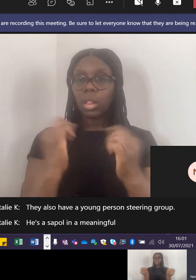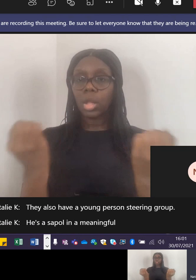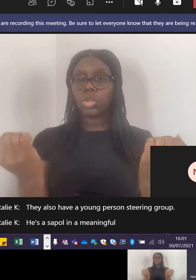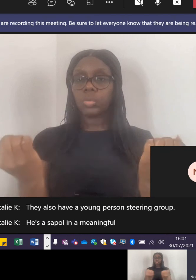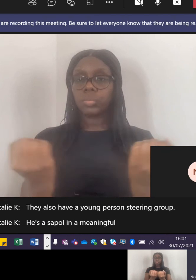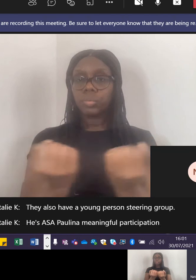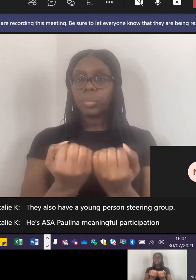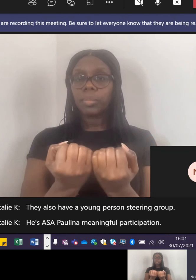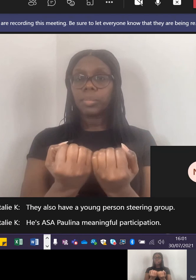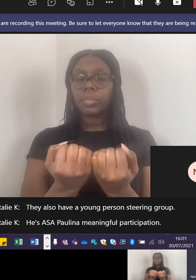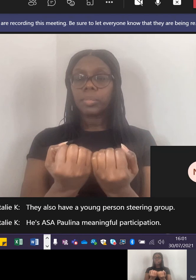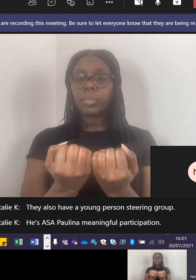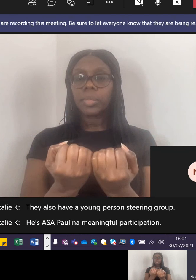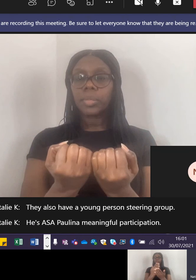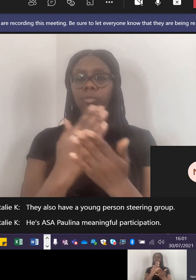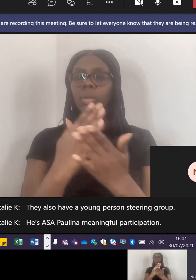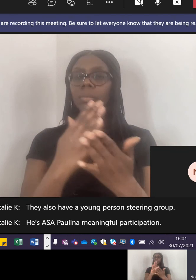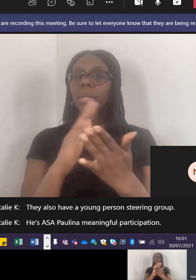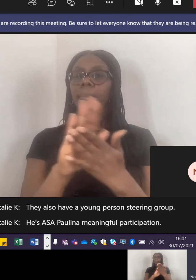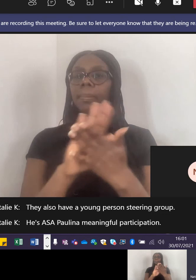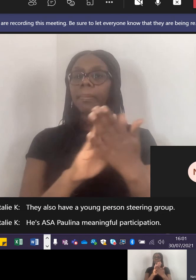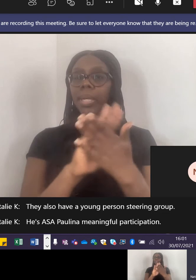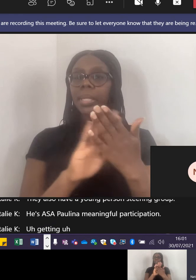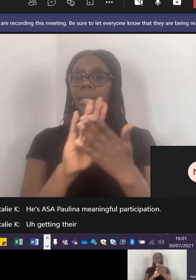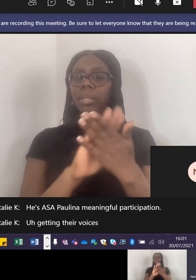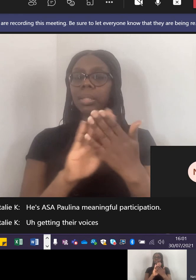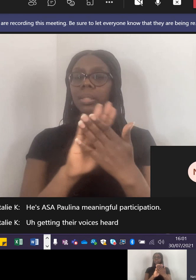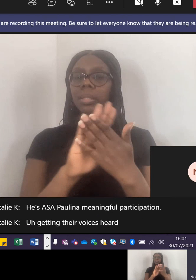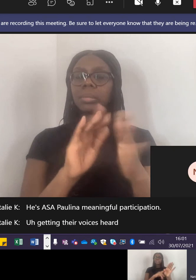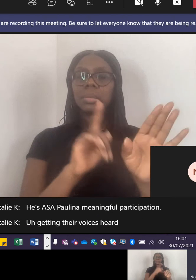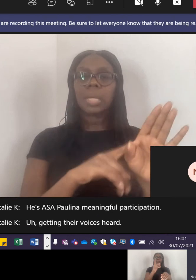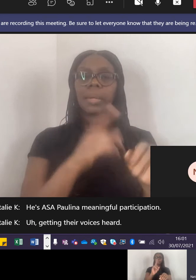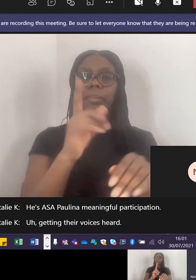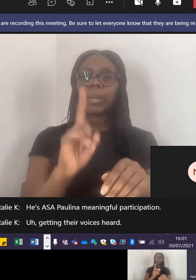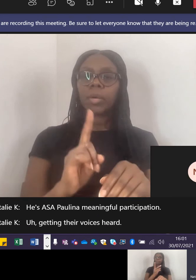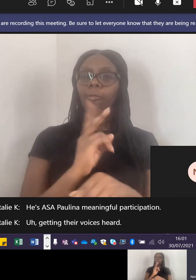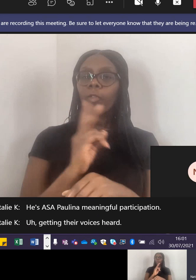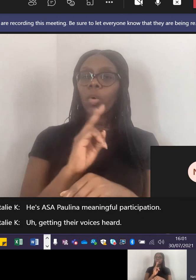participation of getting their voices heard